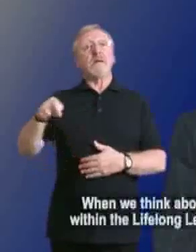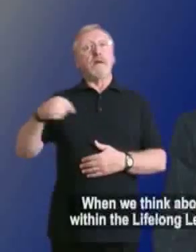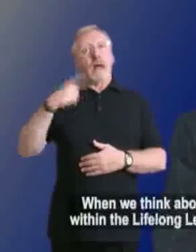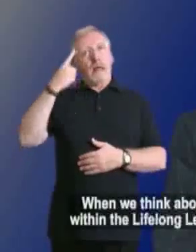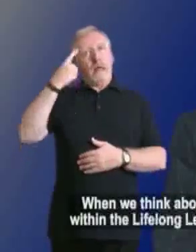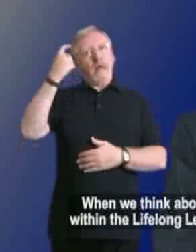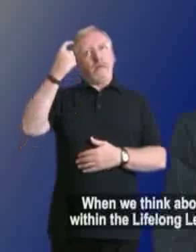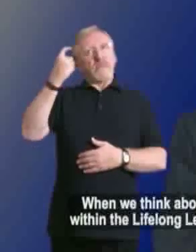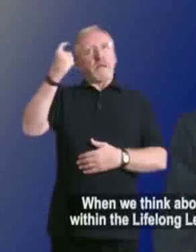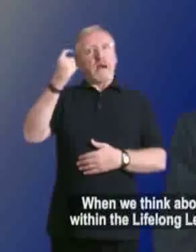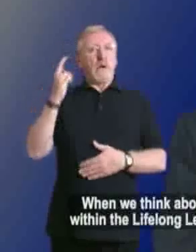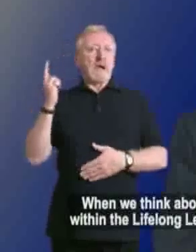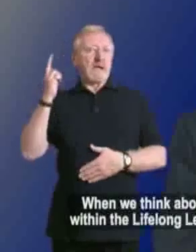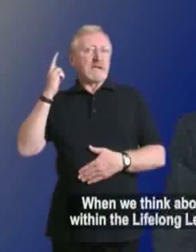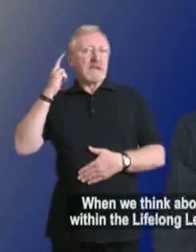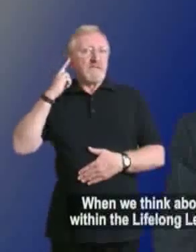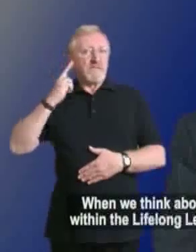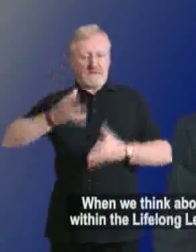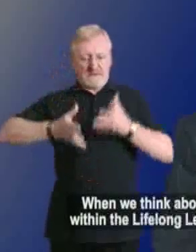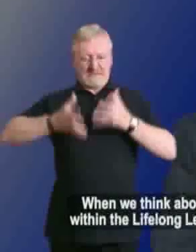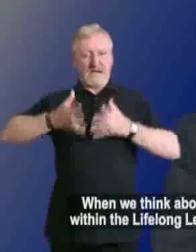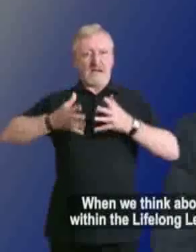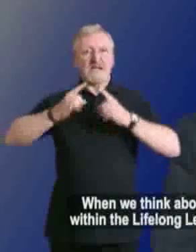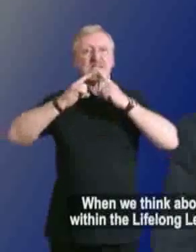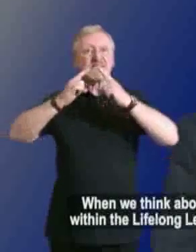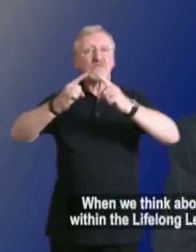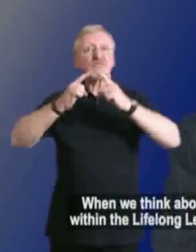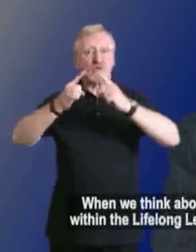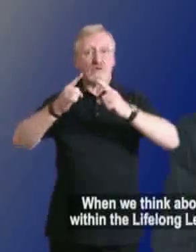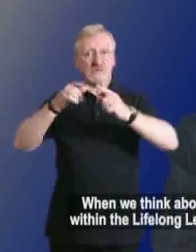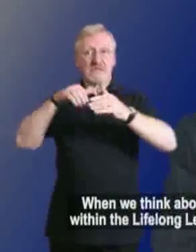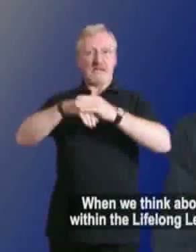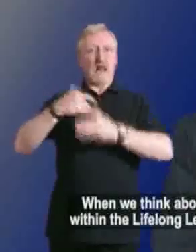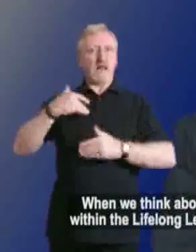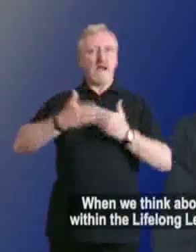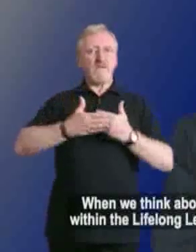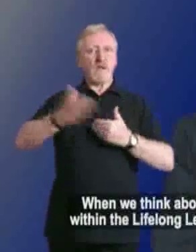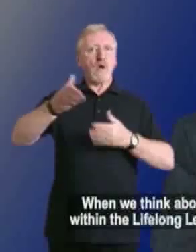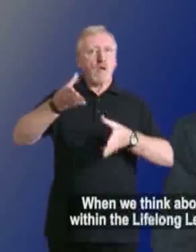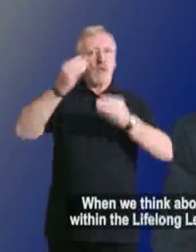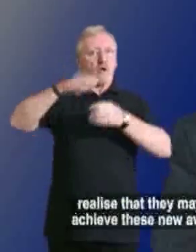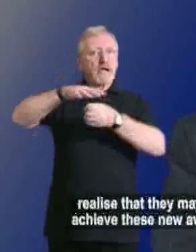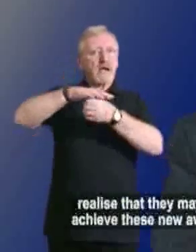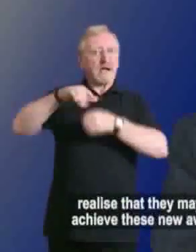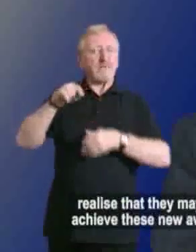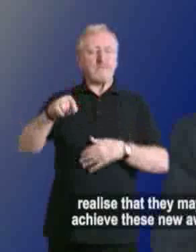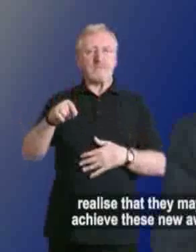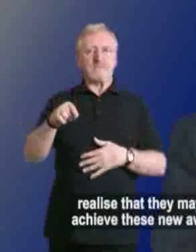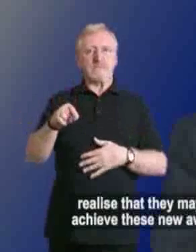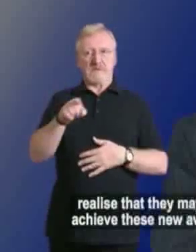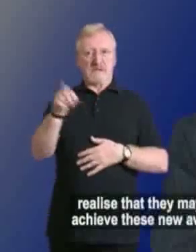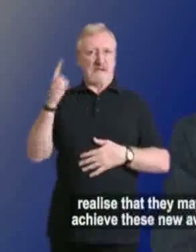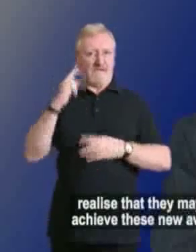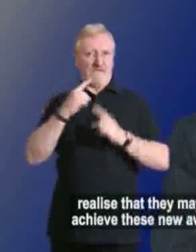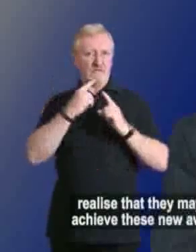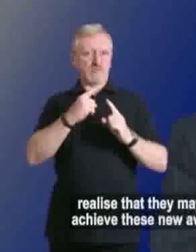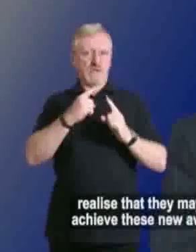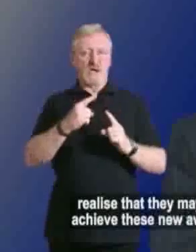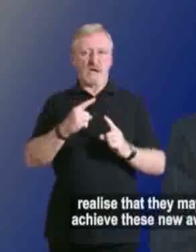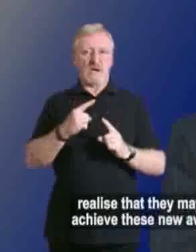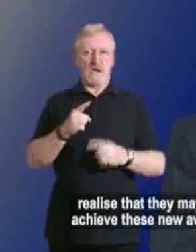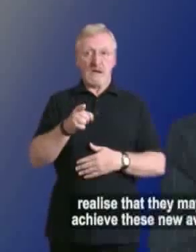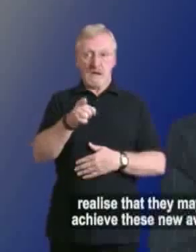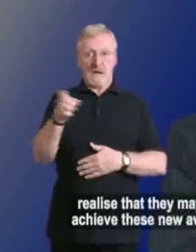When we think about deaf signing teachers within the lifelong learning sector, we've got to realise that